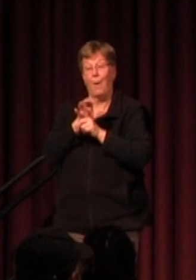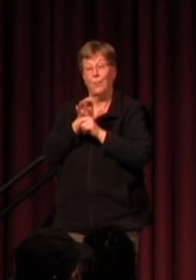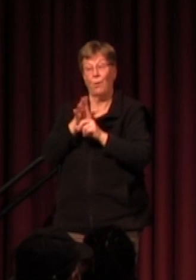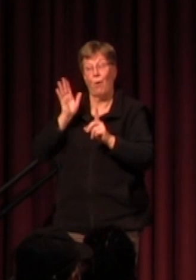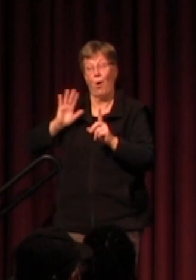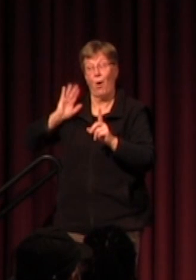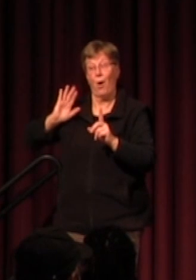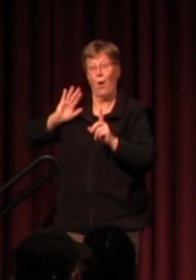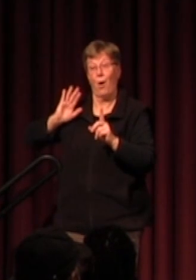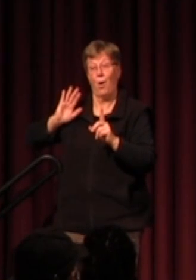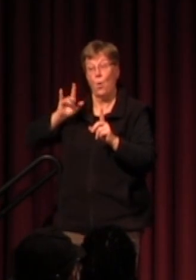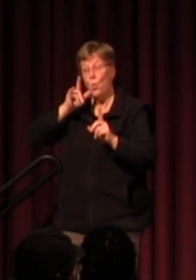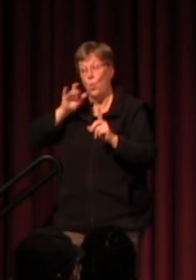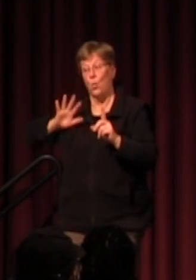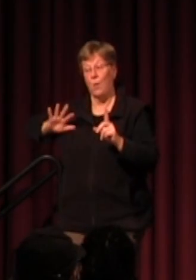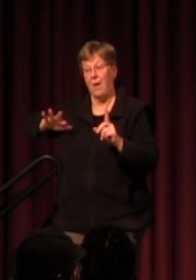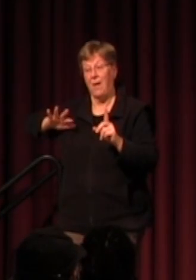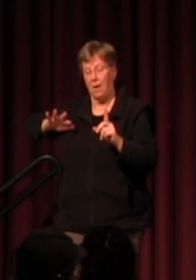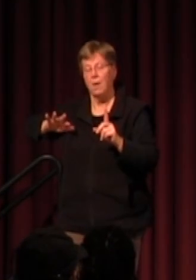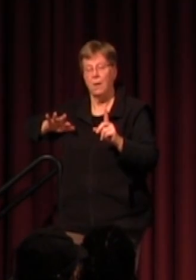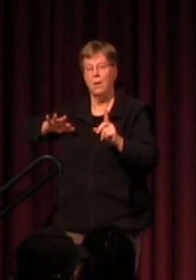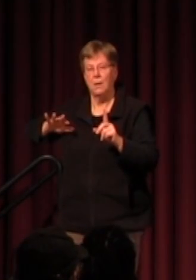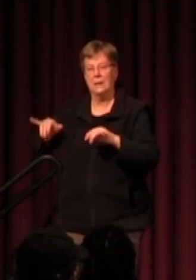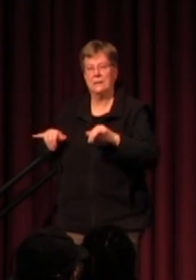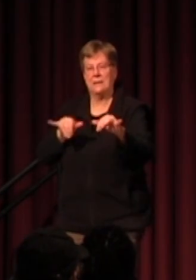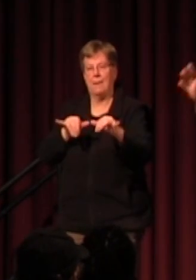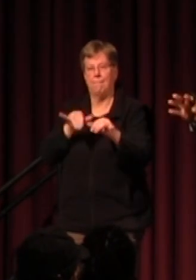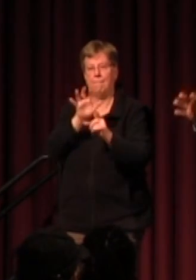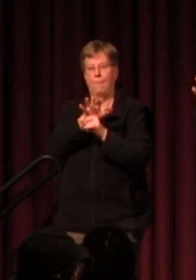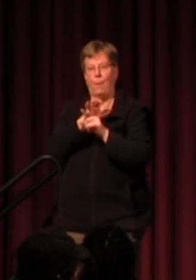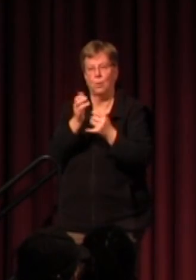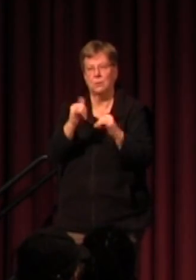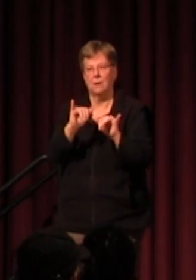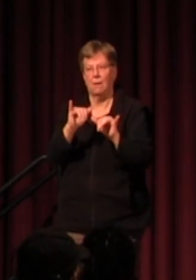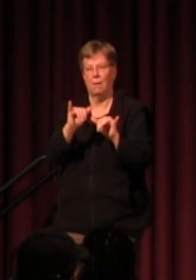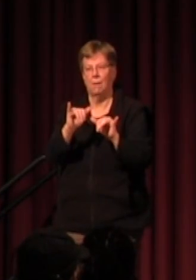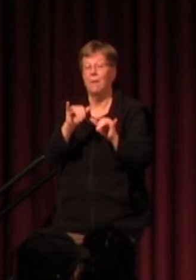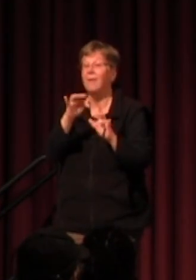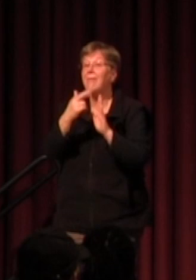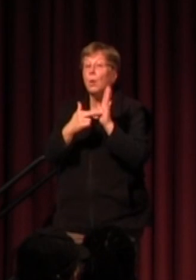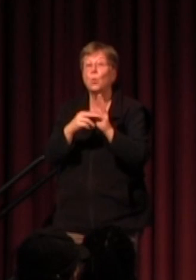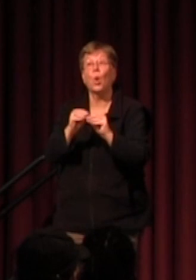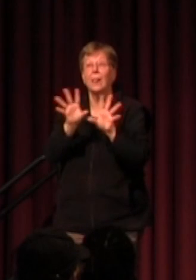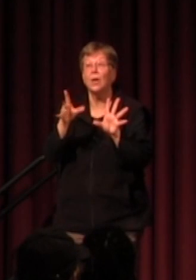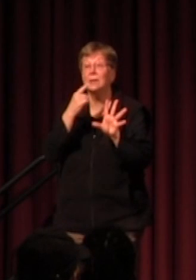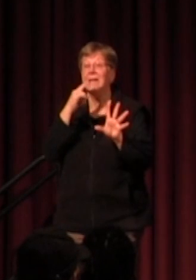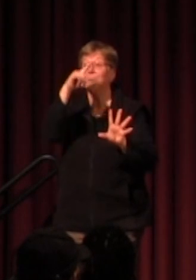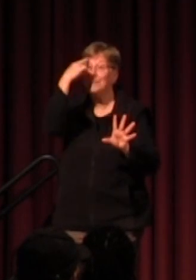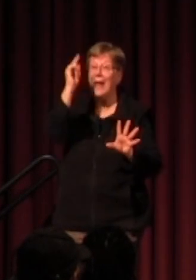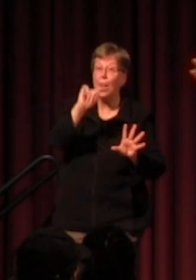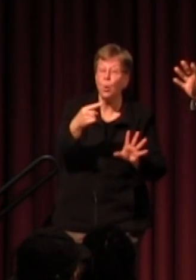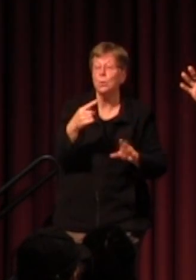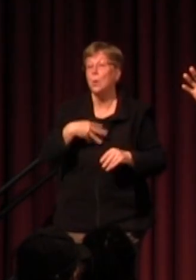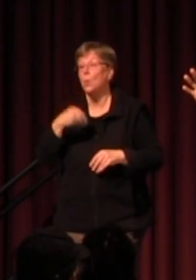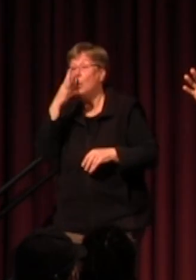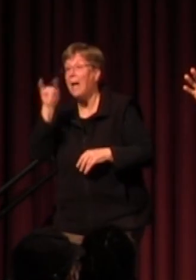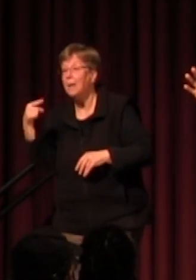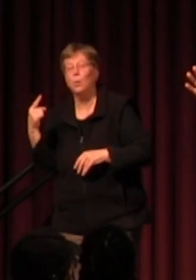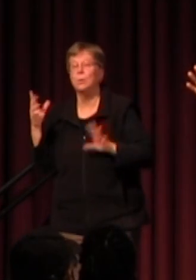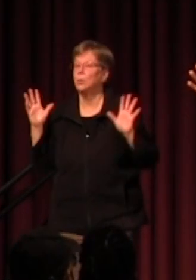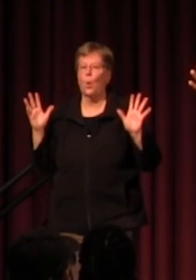time. Now, that rule doesn't say only black people or only white people. All it has to say is it's